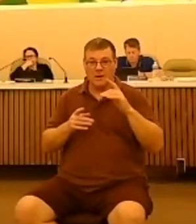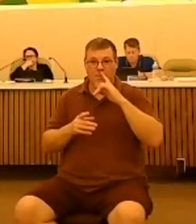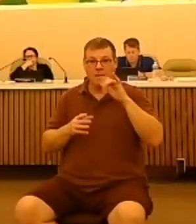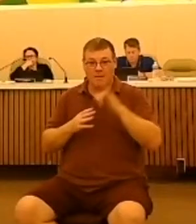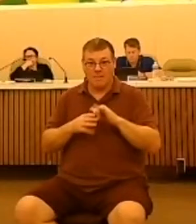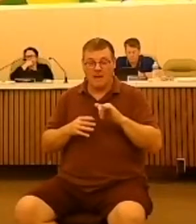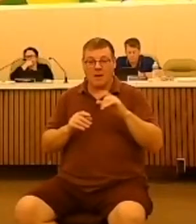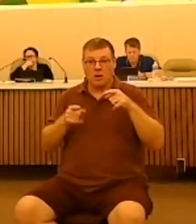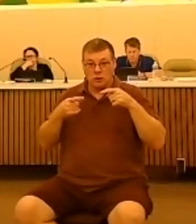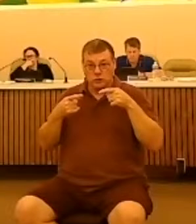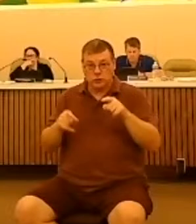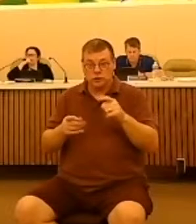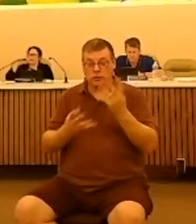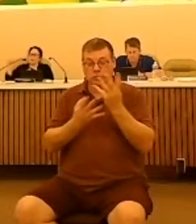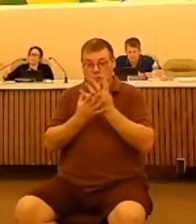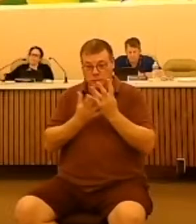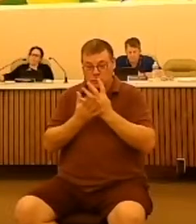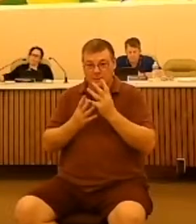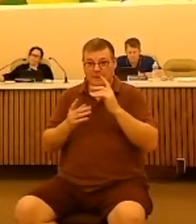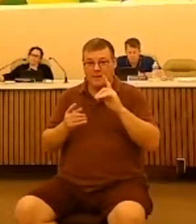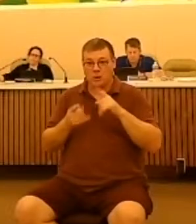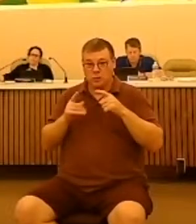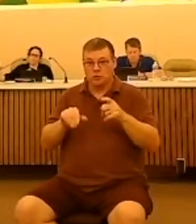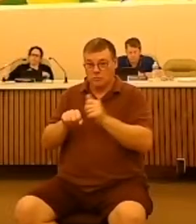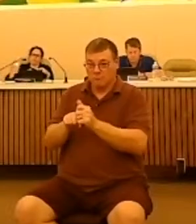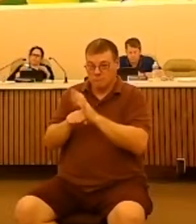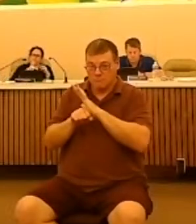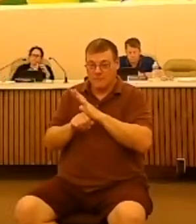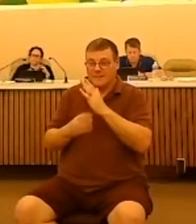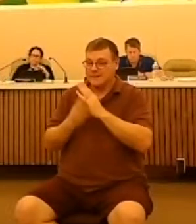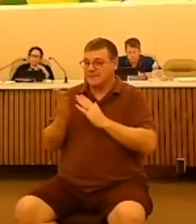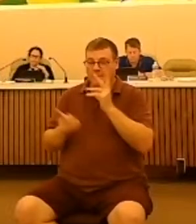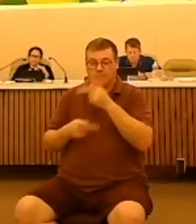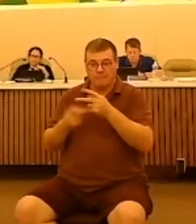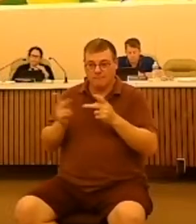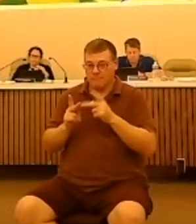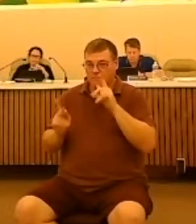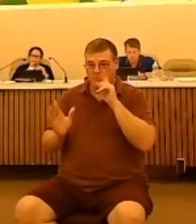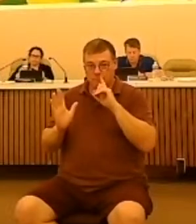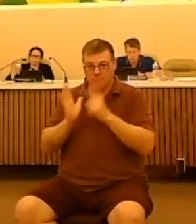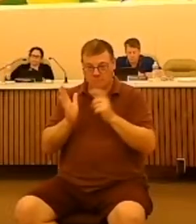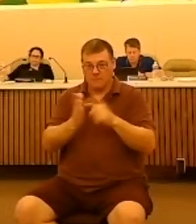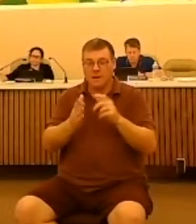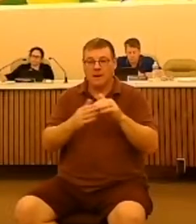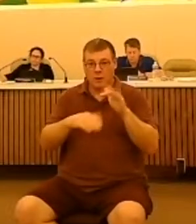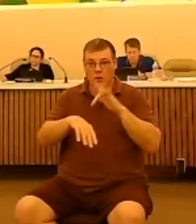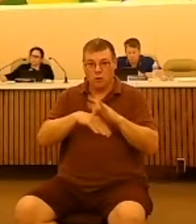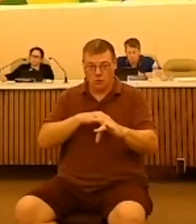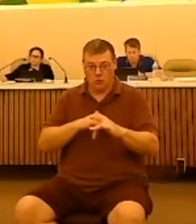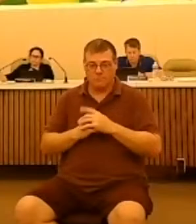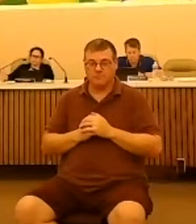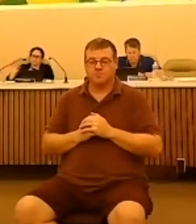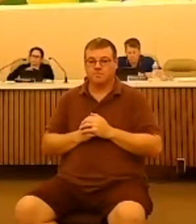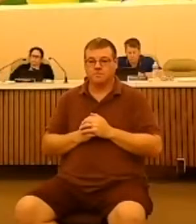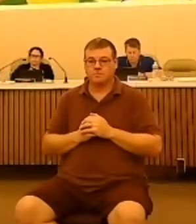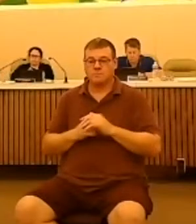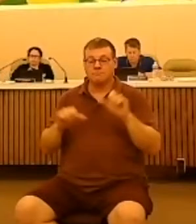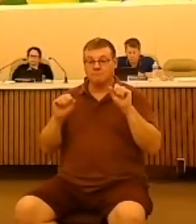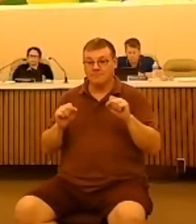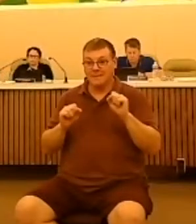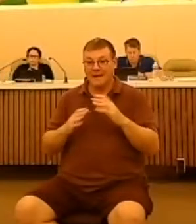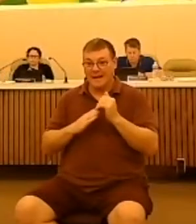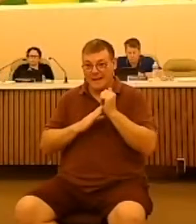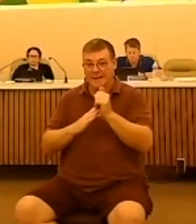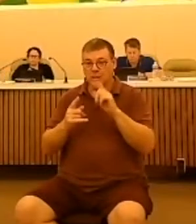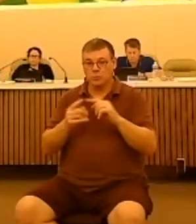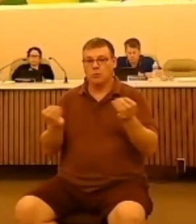down due to the pandemic, leading experts to worry that some cases are going undetected in the early localized stages, potentially leading to